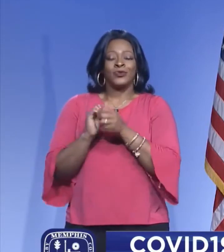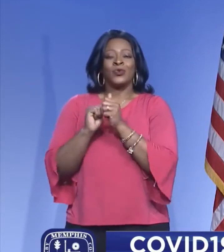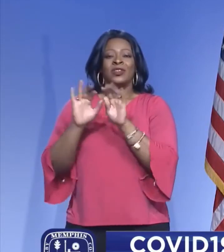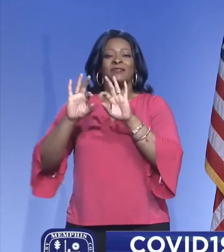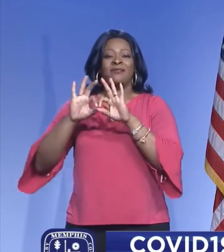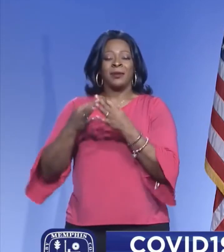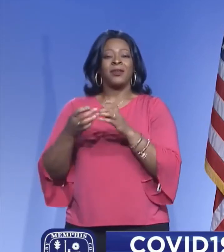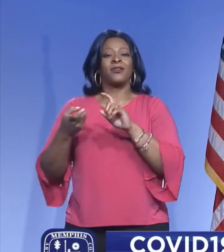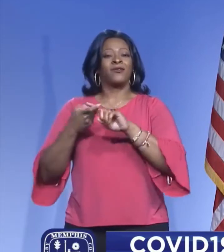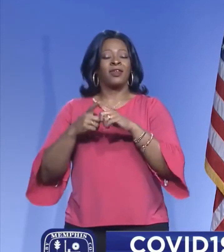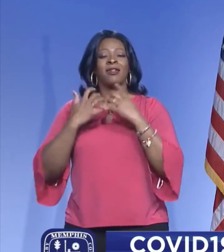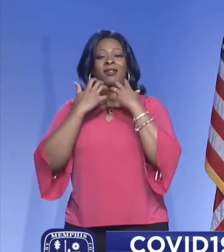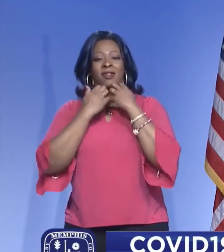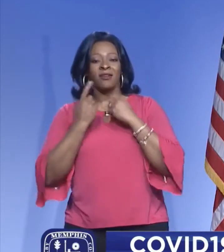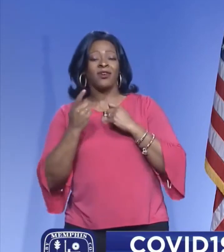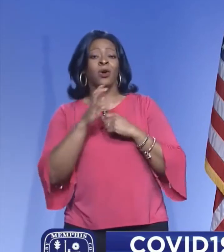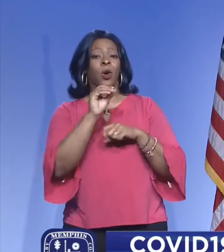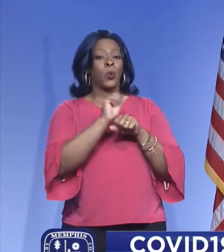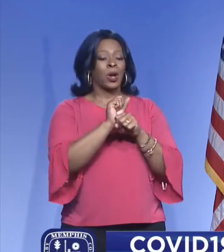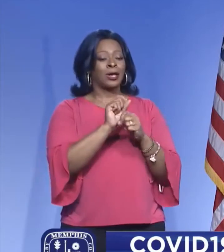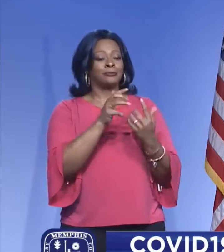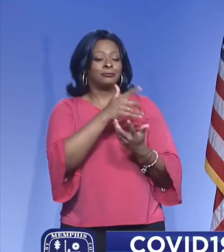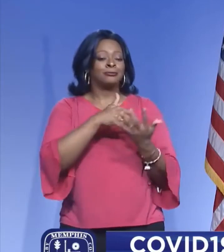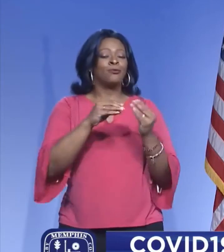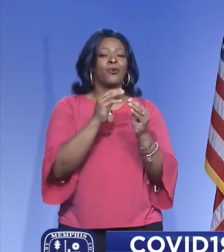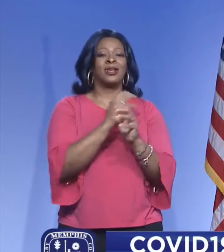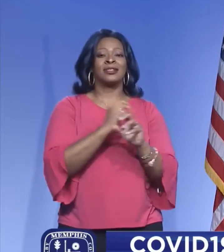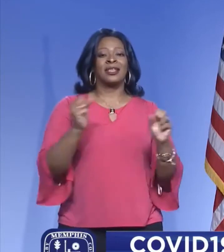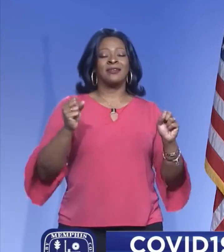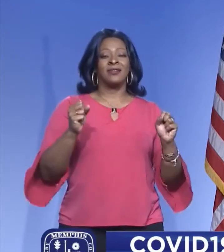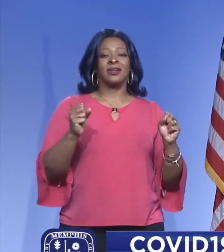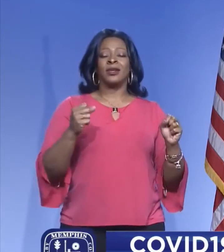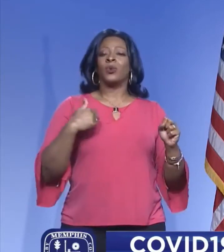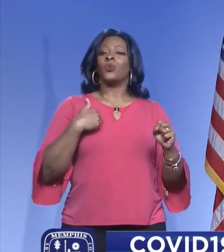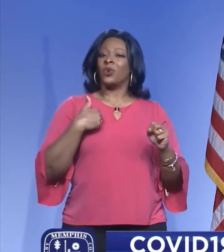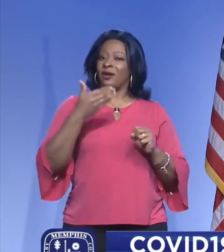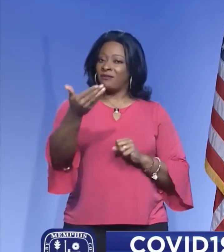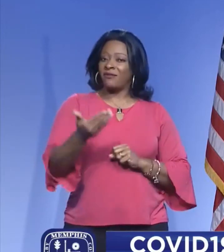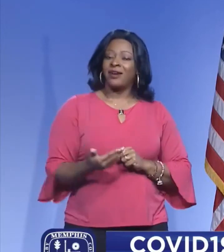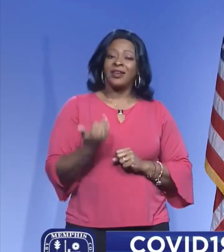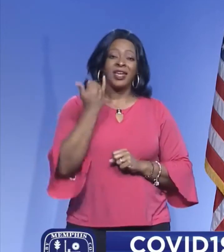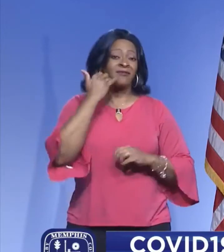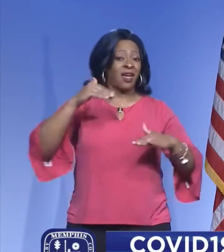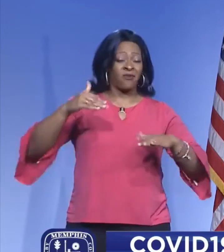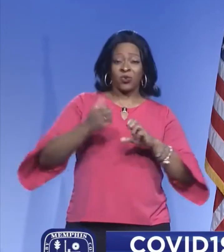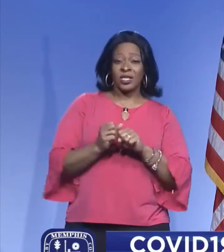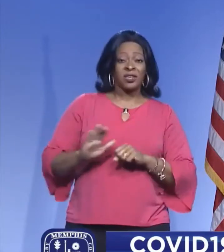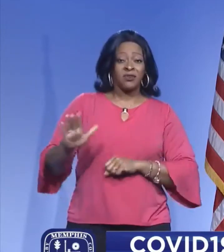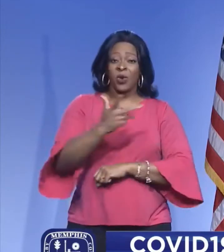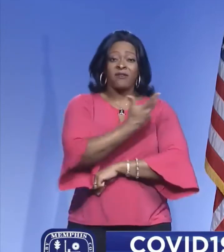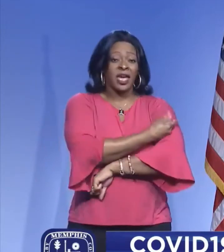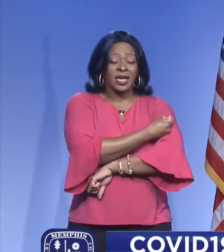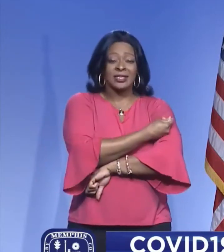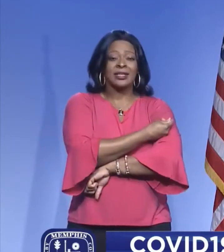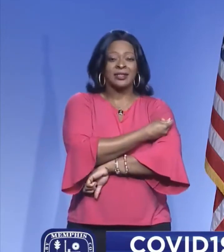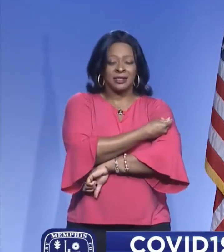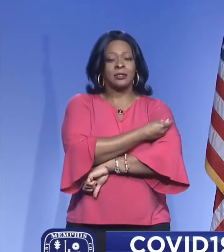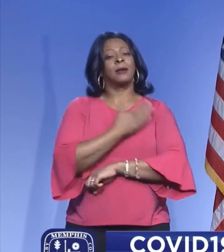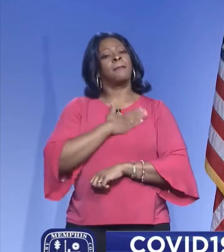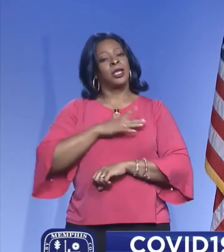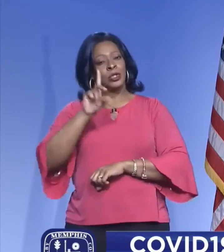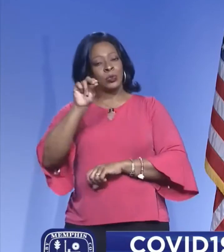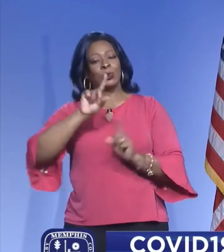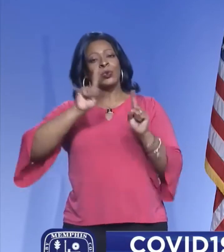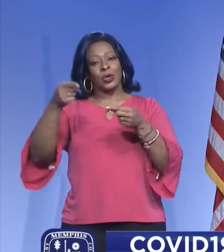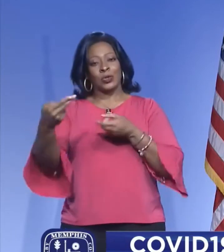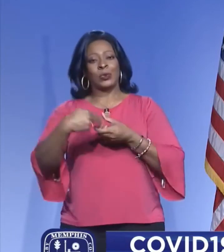ones, and your coworkers more safely. And therefore, we invite you, if you have not yet been vaccinated, please do come out and